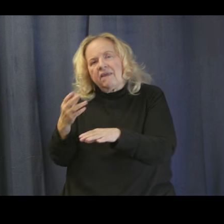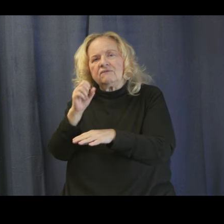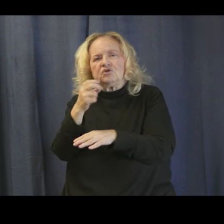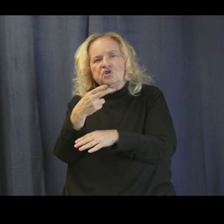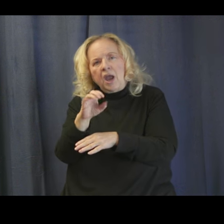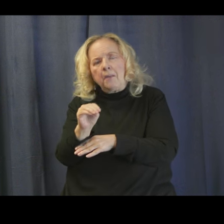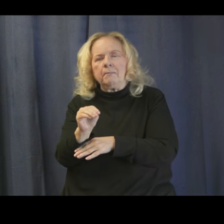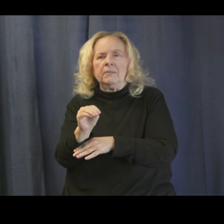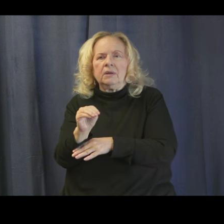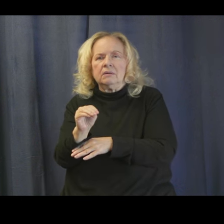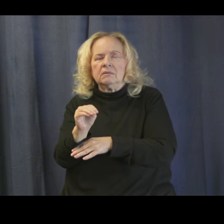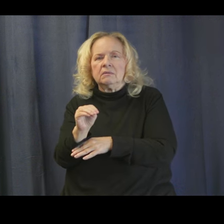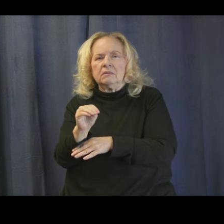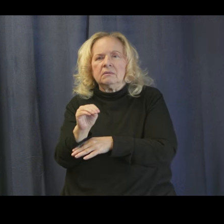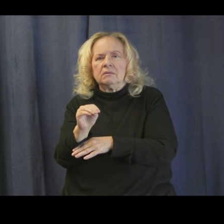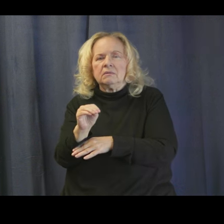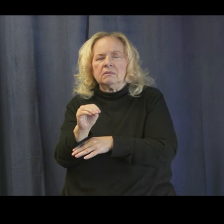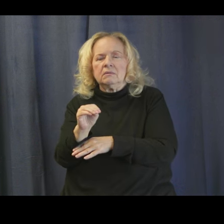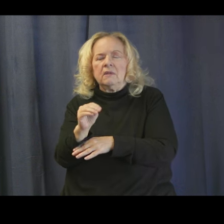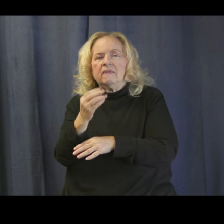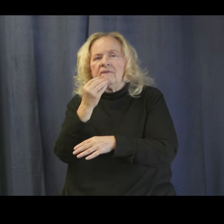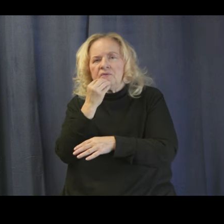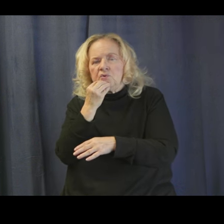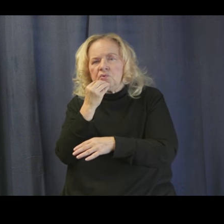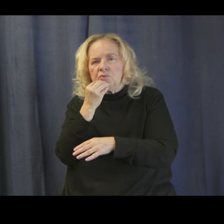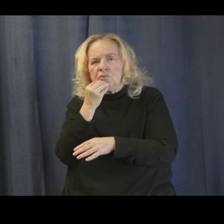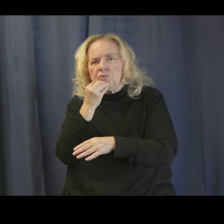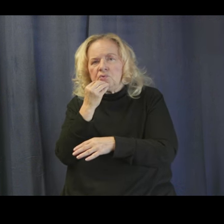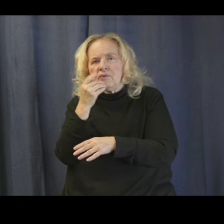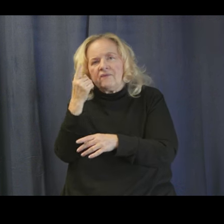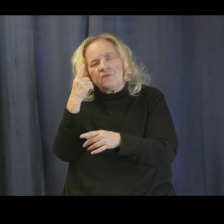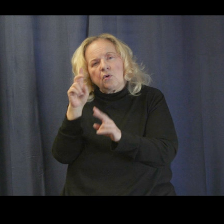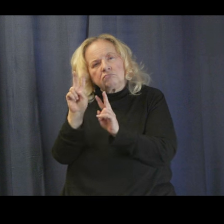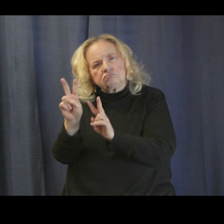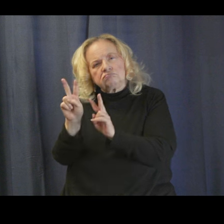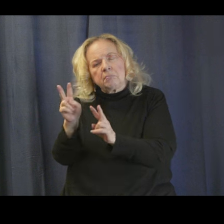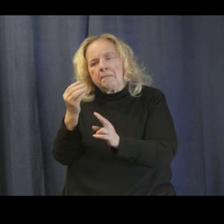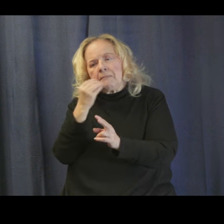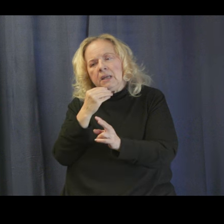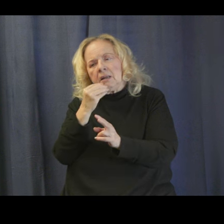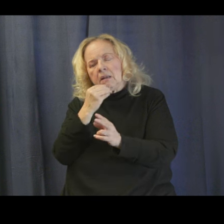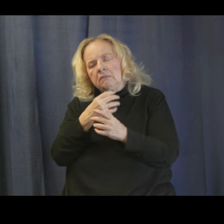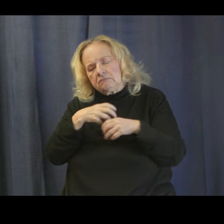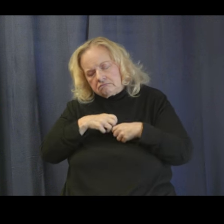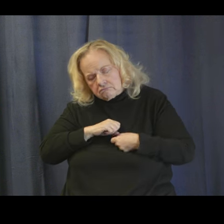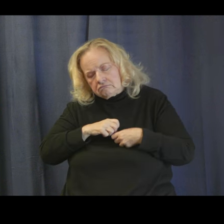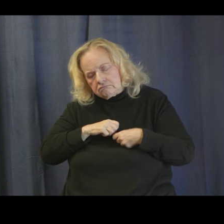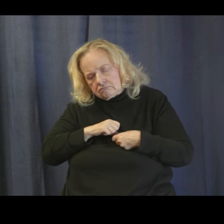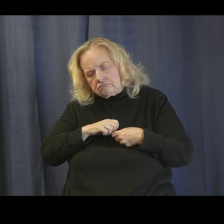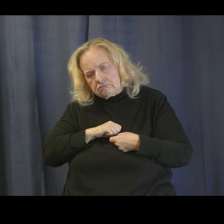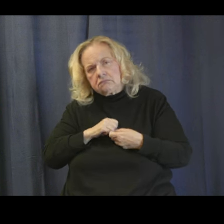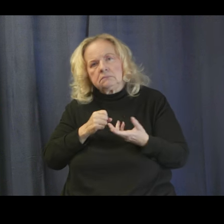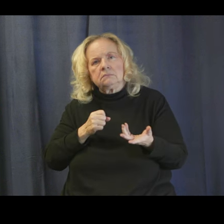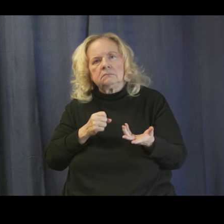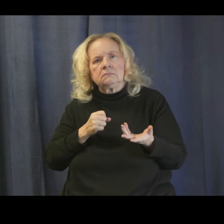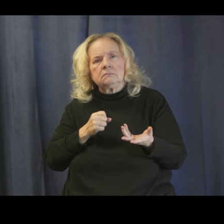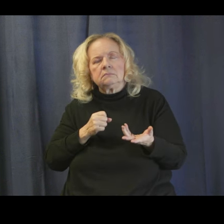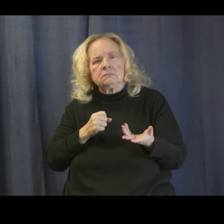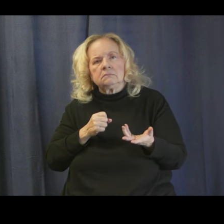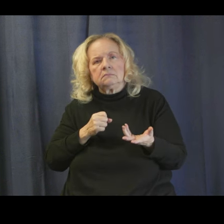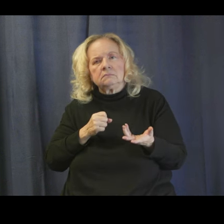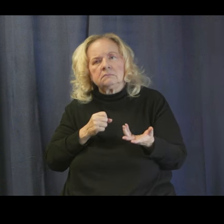Shem, okay? It's the food, okay? The meal of condolence. And look at